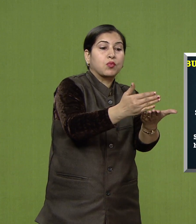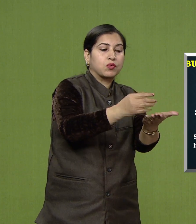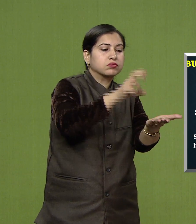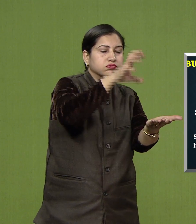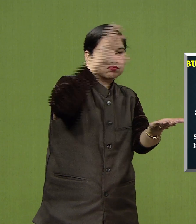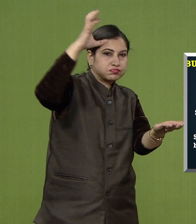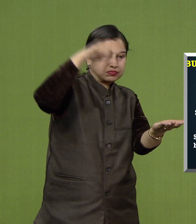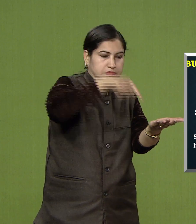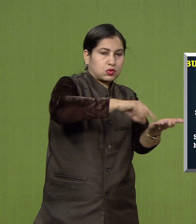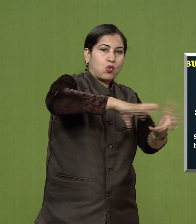removed.